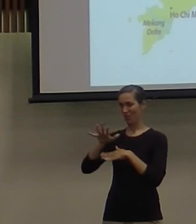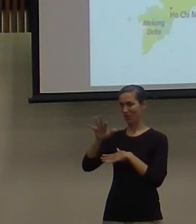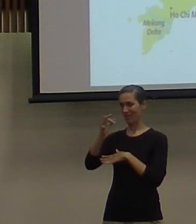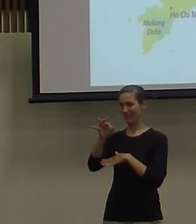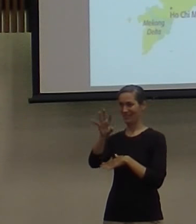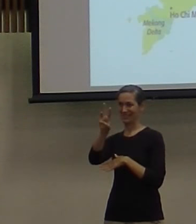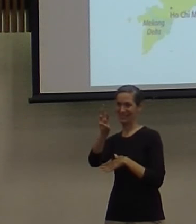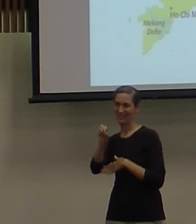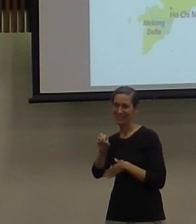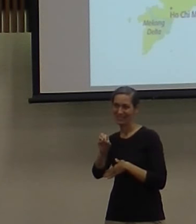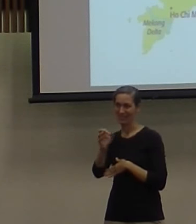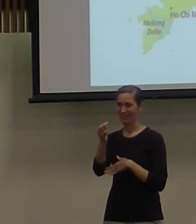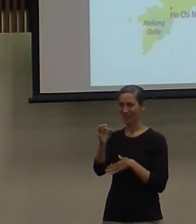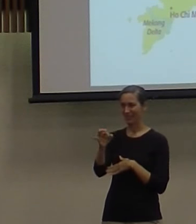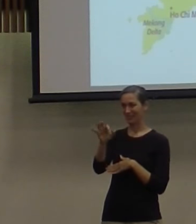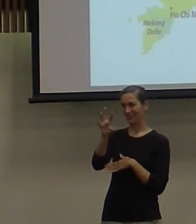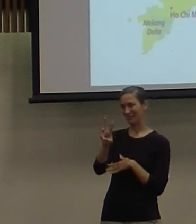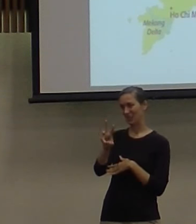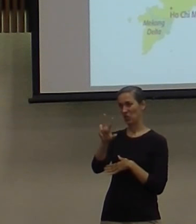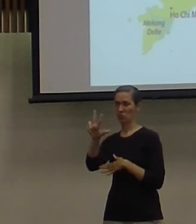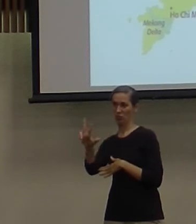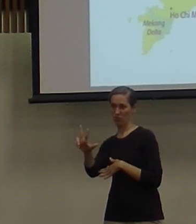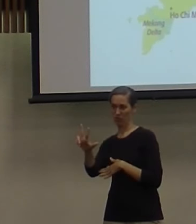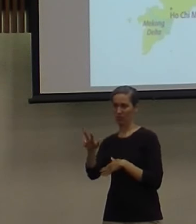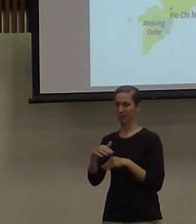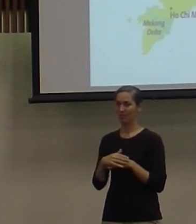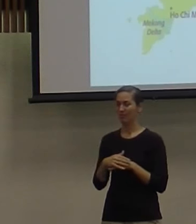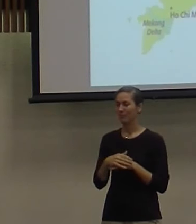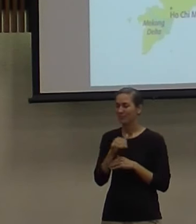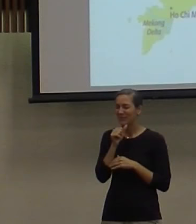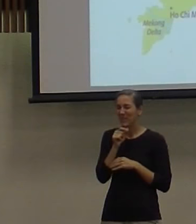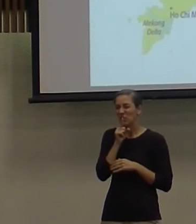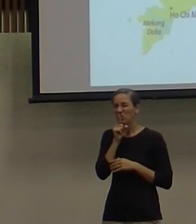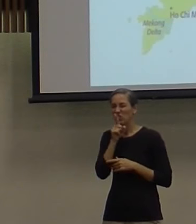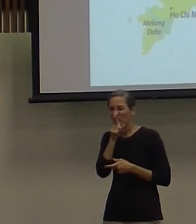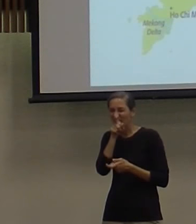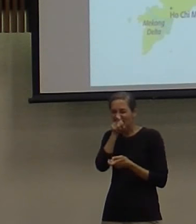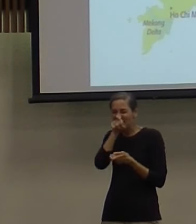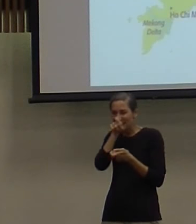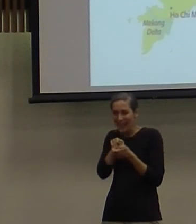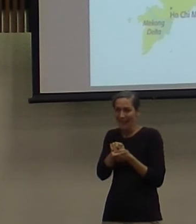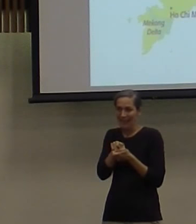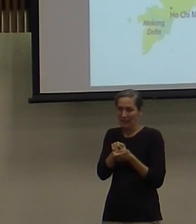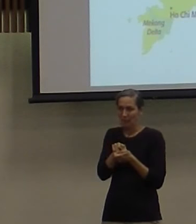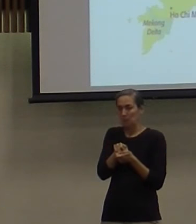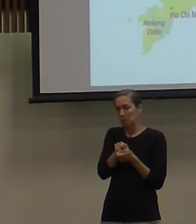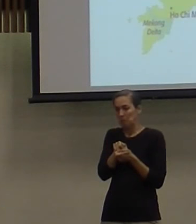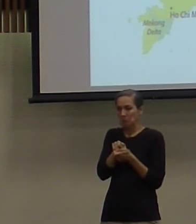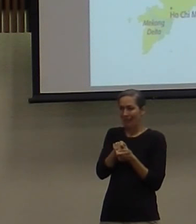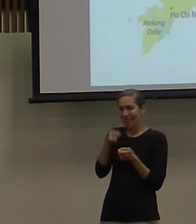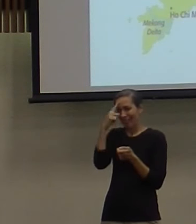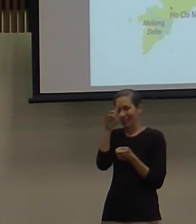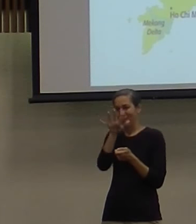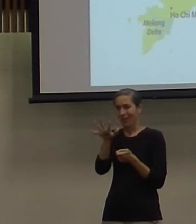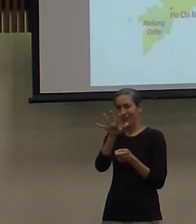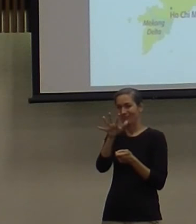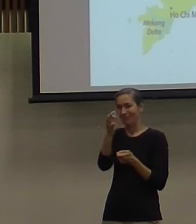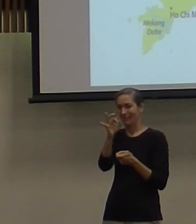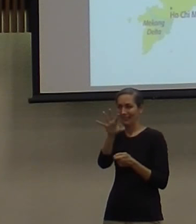1960 or 1963. We cannot know for sure, but let's go with 1960.